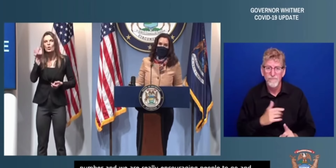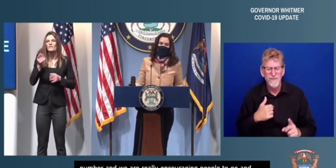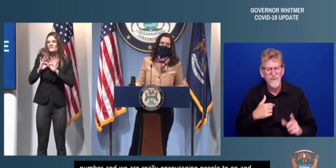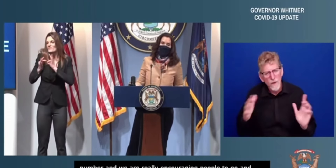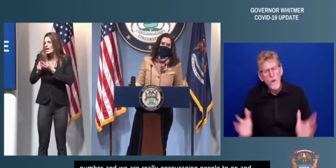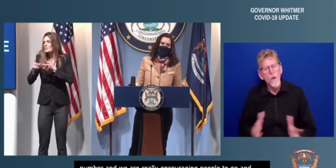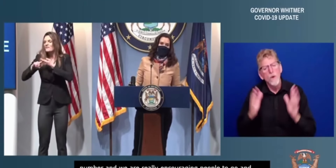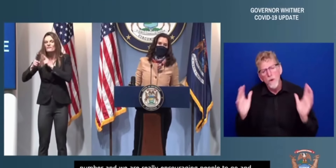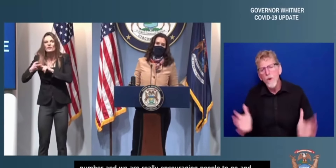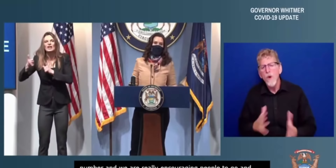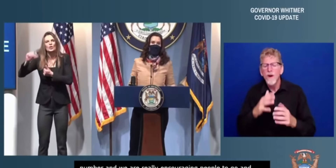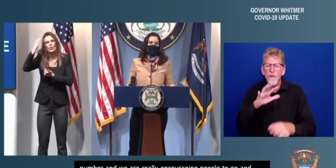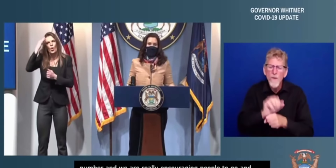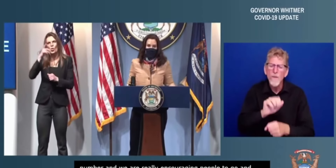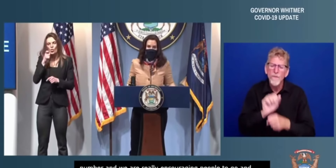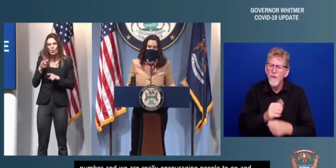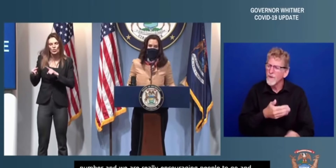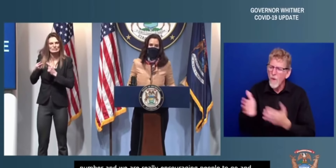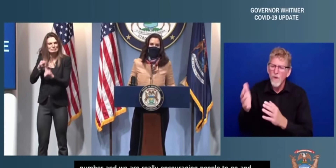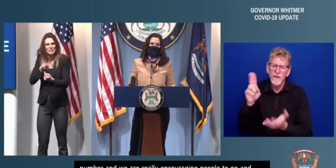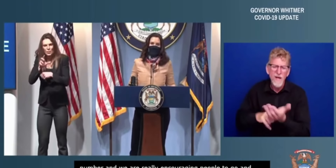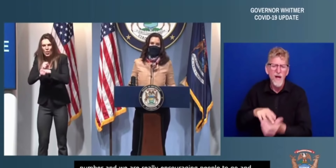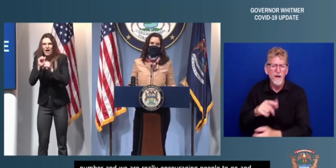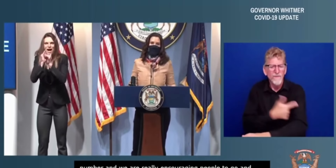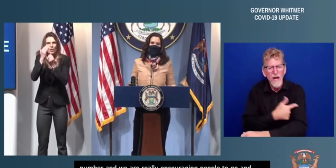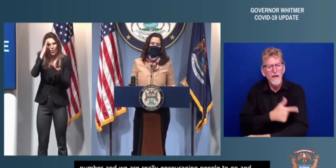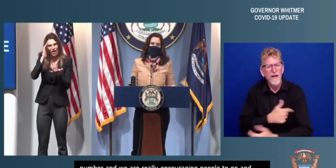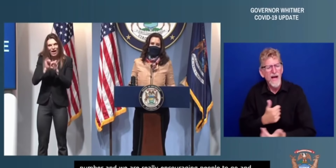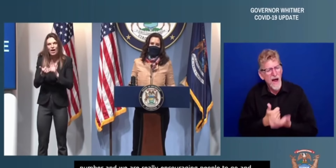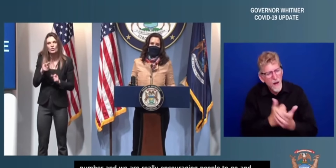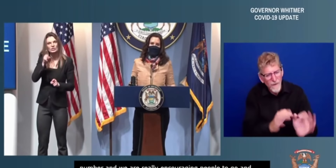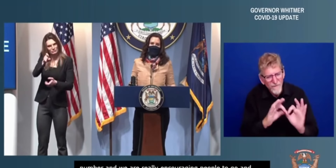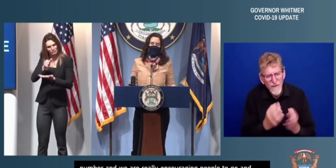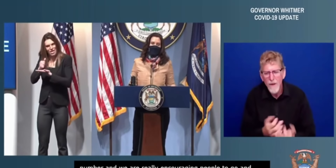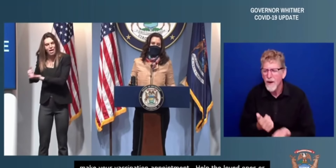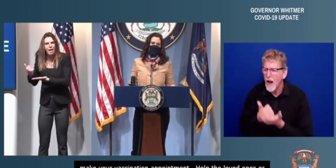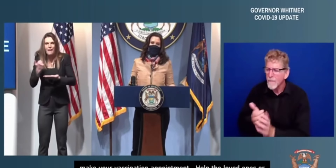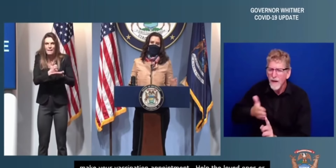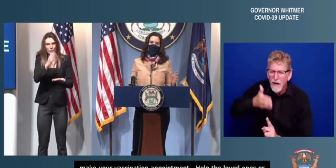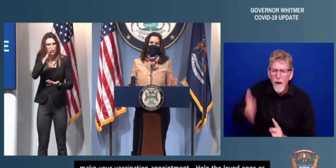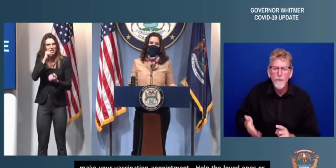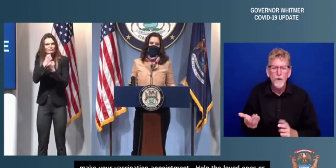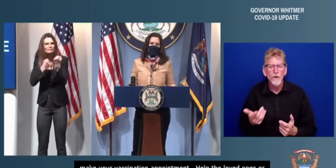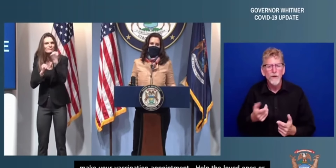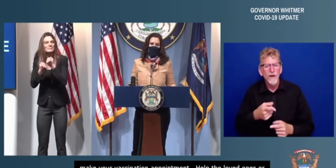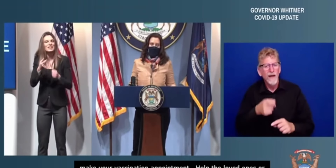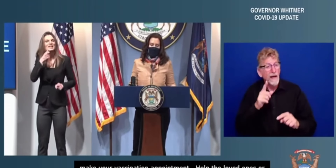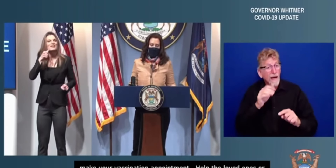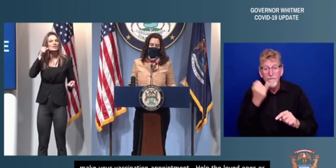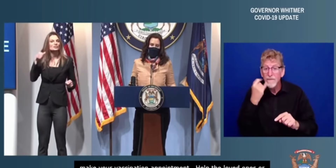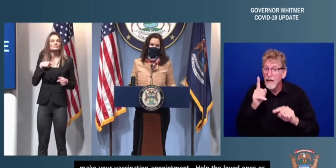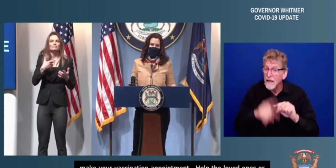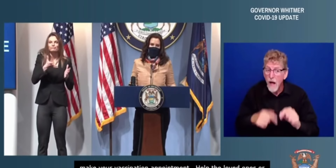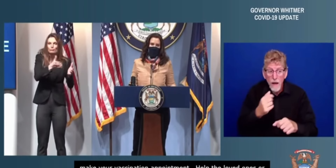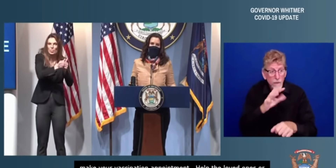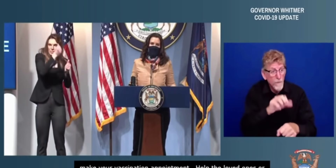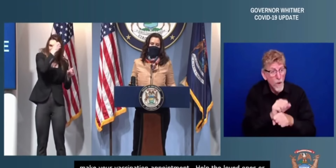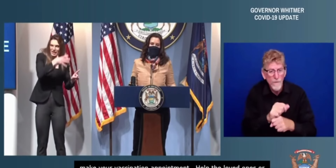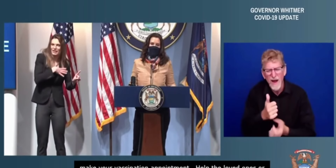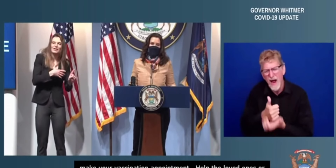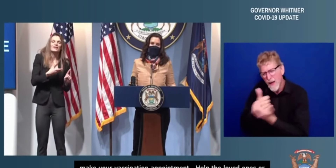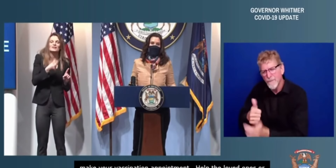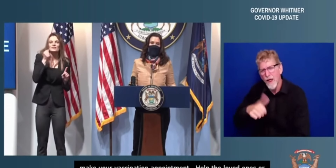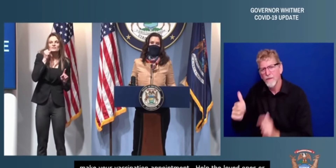who are struggling to get an appointment, or a neighbor who hasn't yet gotten a vaccine. I spoke with a man yesterday who the